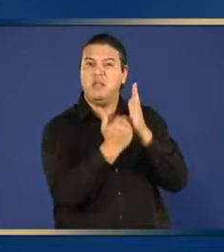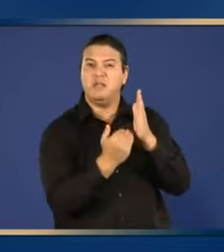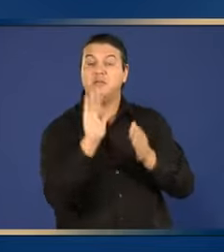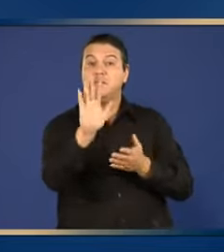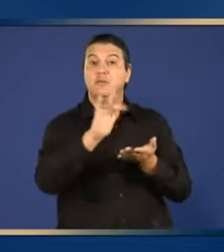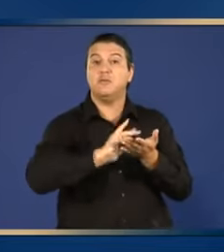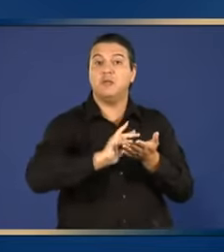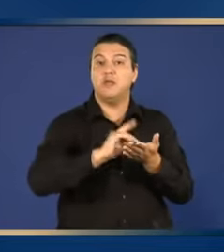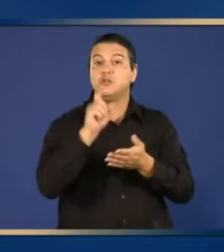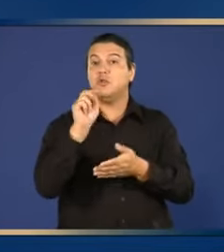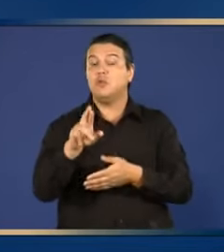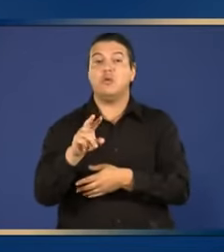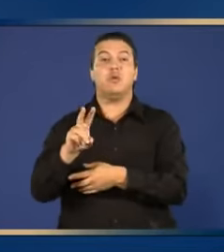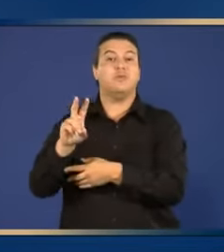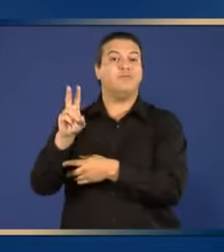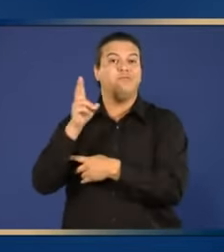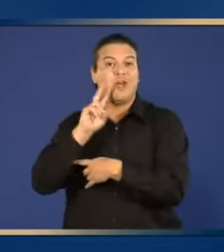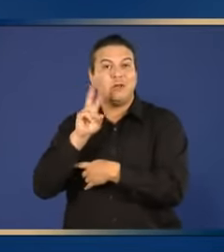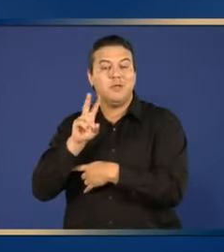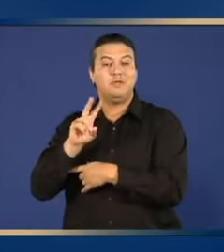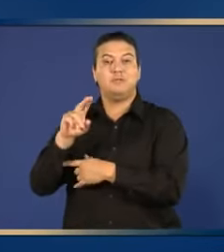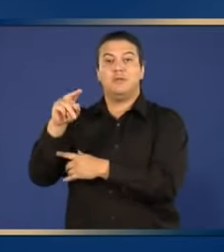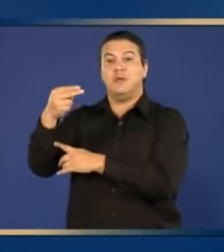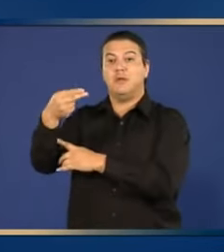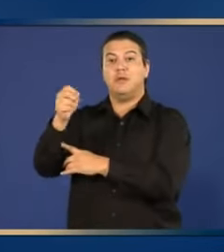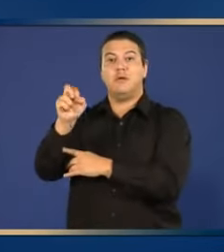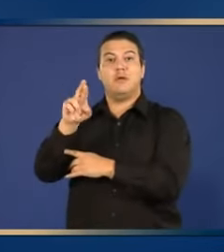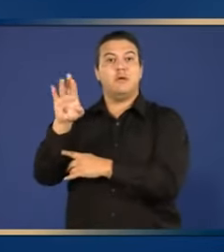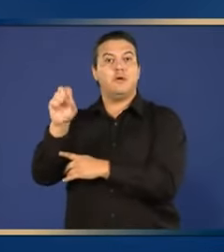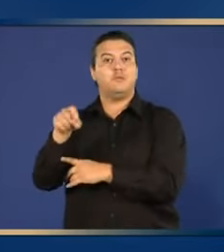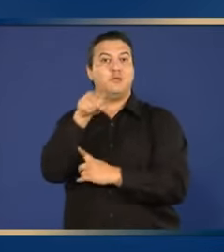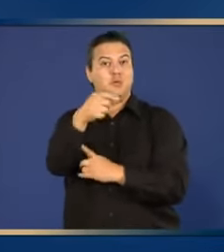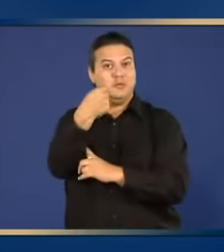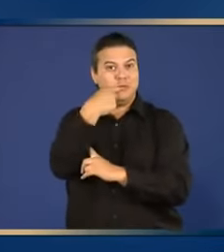list of all medications or supplements